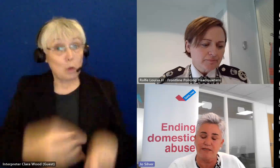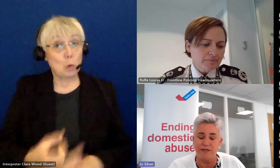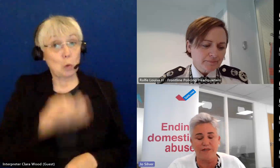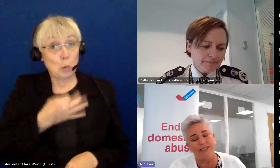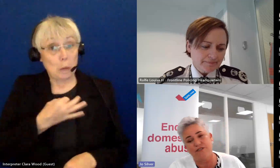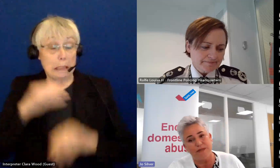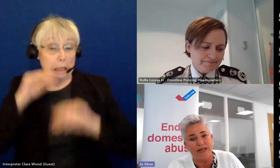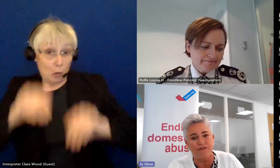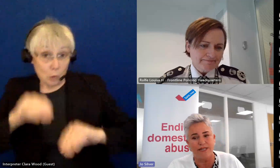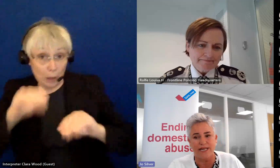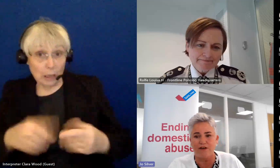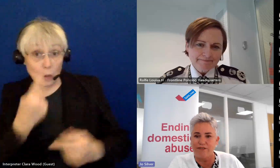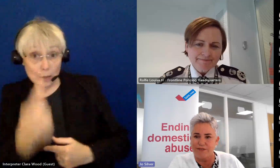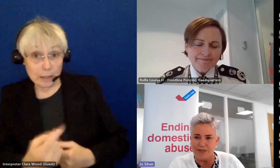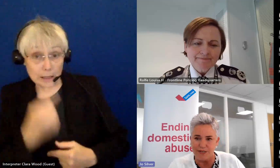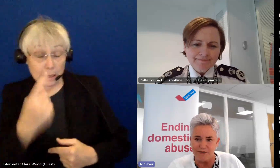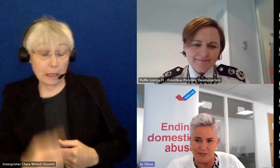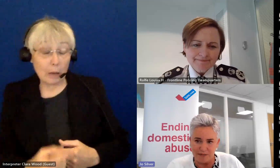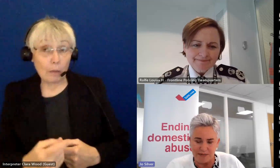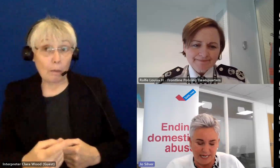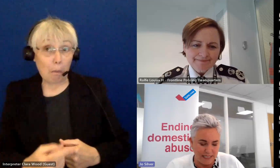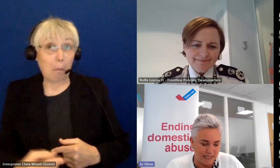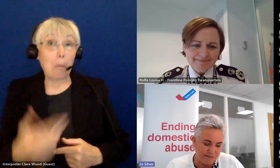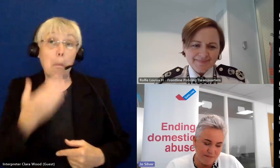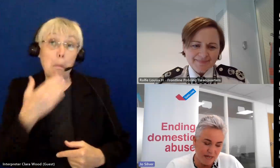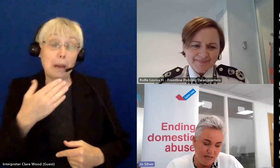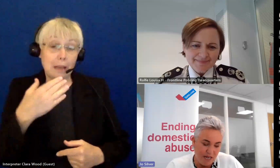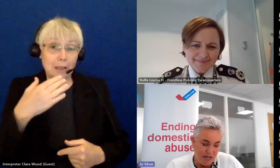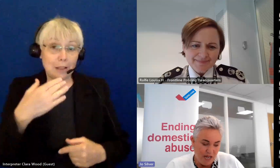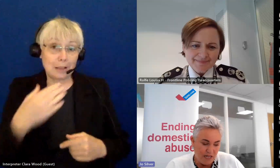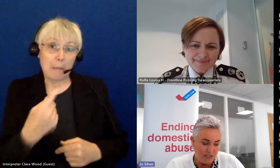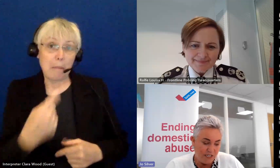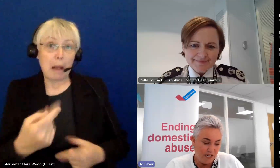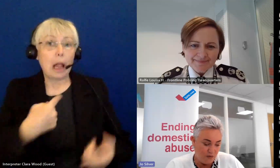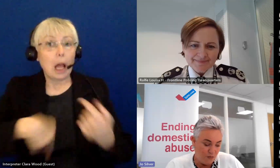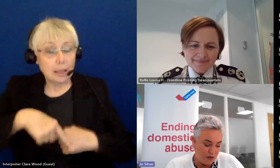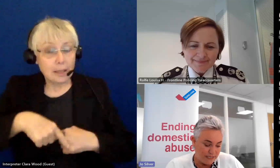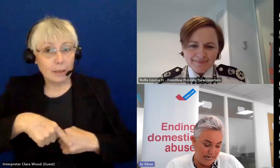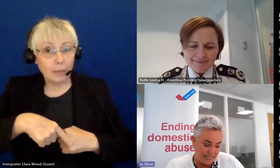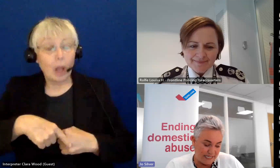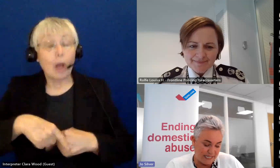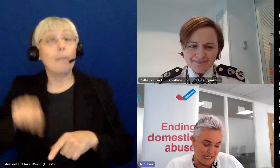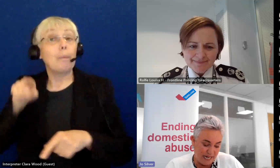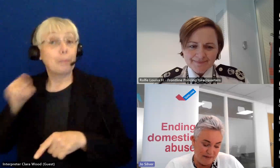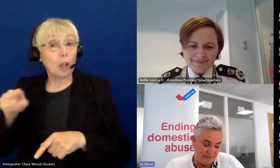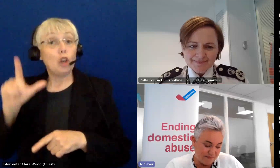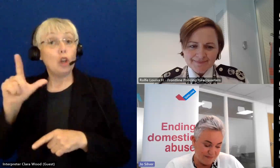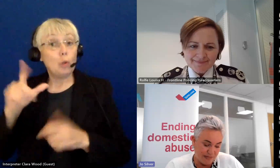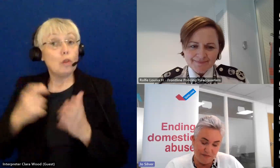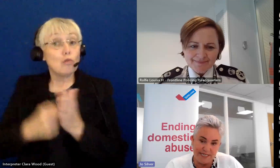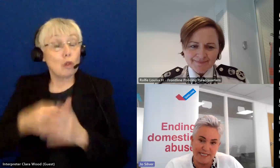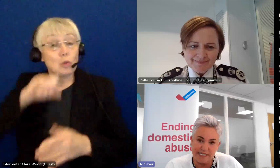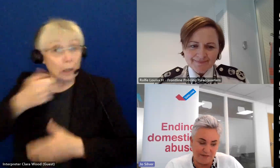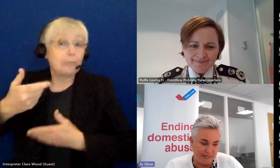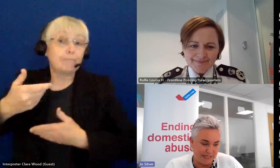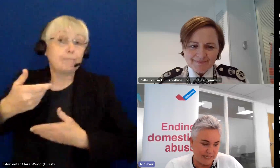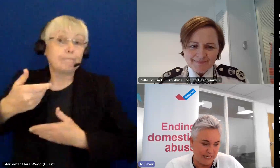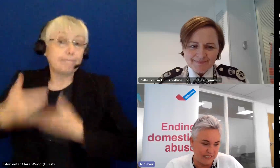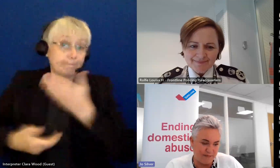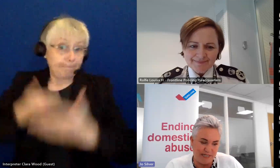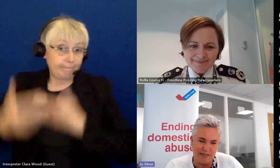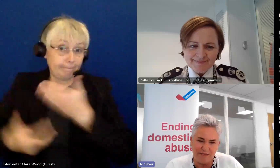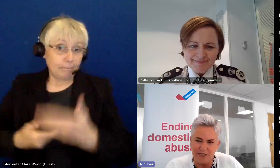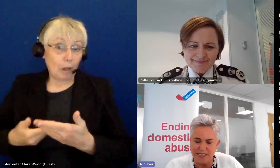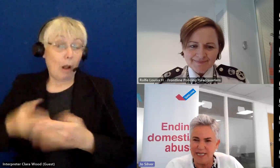do. And Louise will be covering that off for the police. So what is